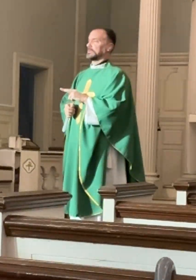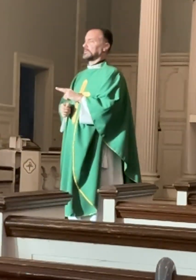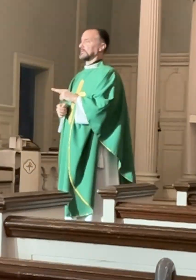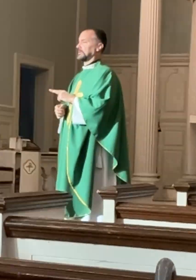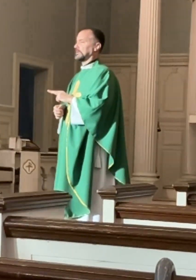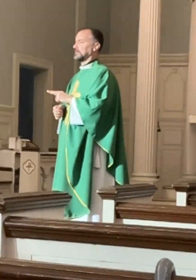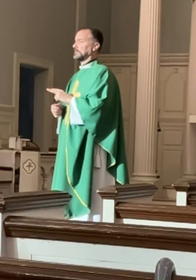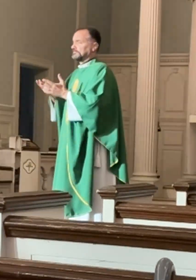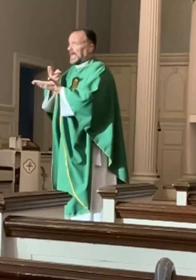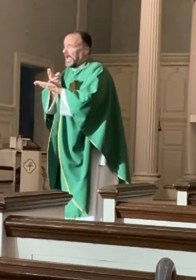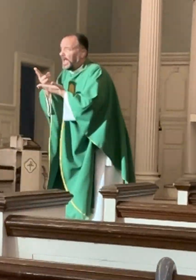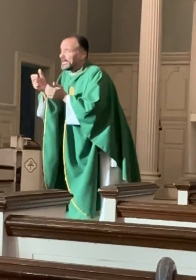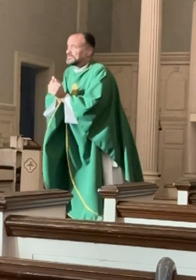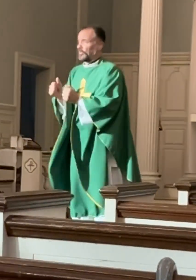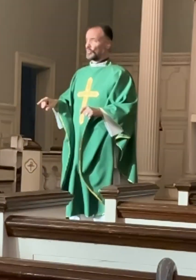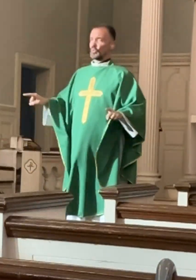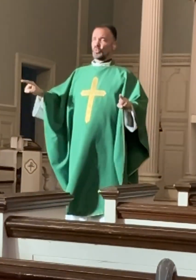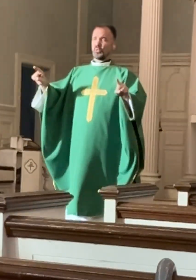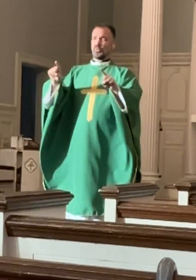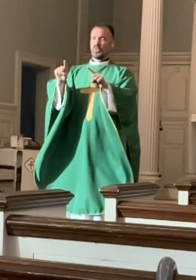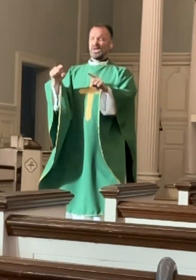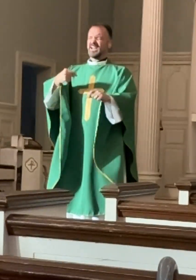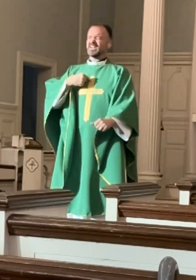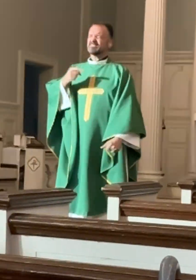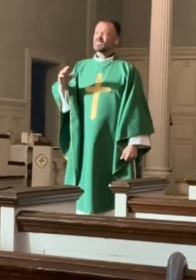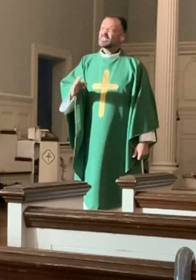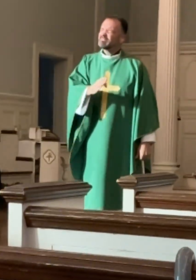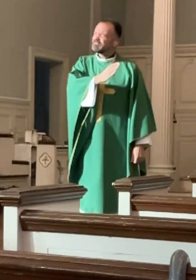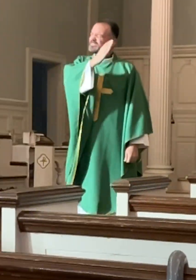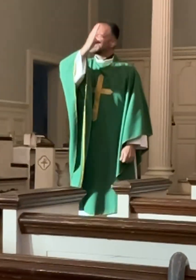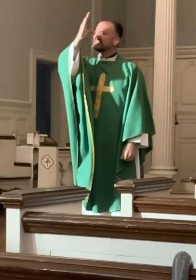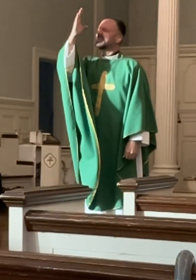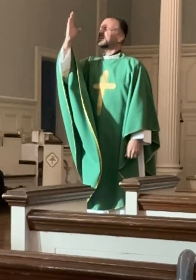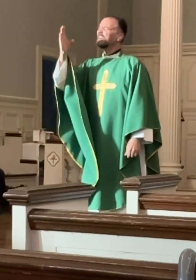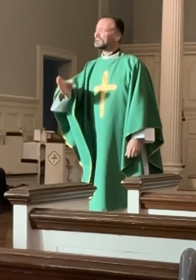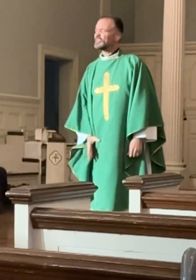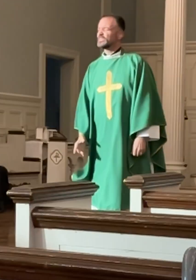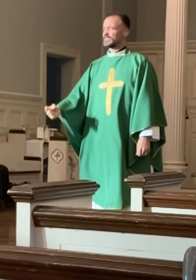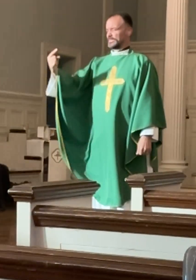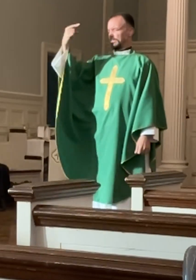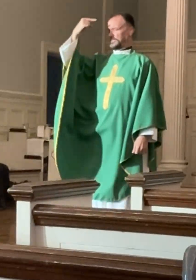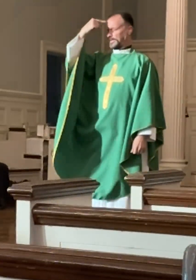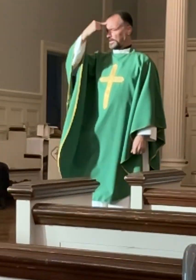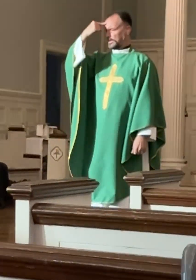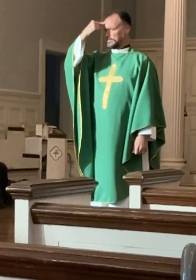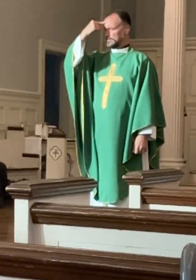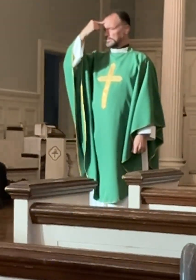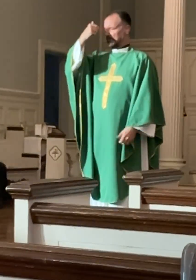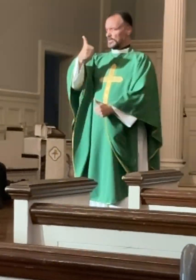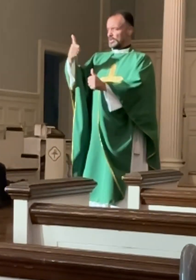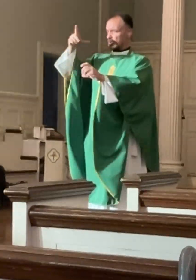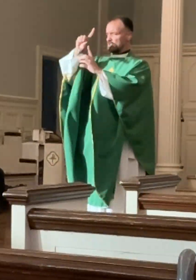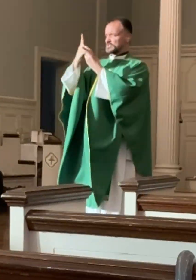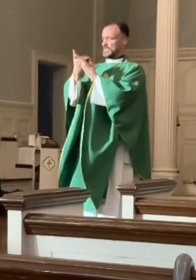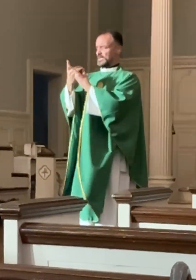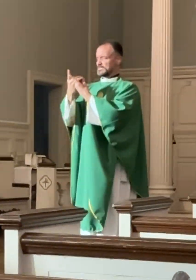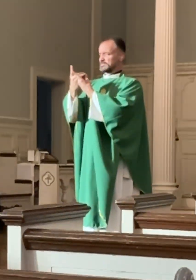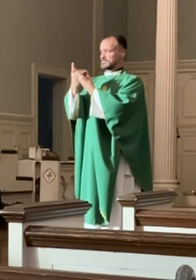And in that moment, I looked at him. And to be honest with you, I never in a million